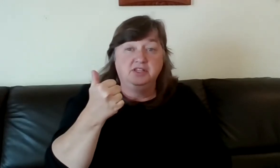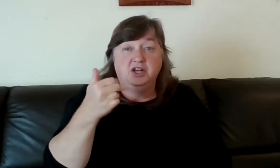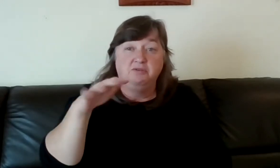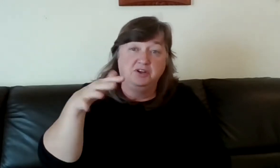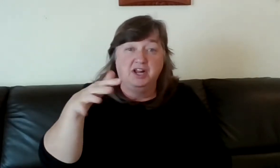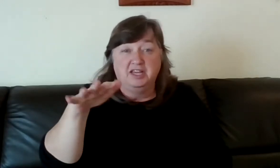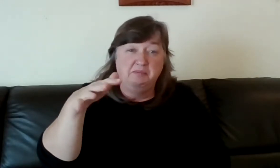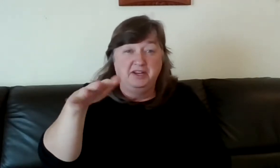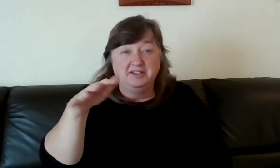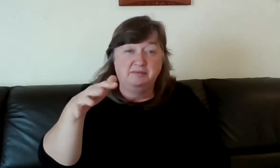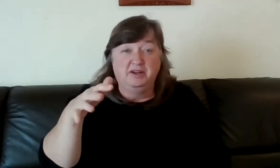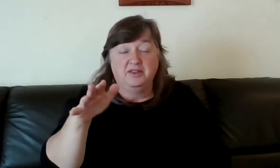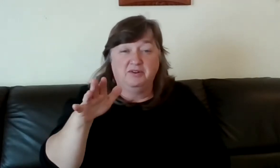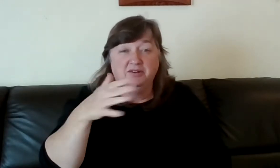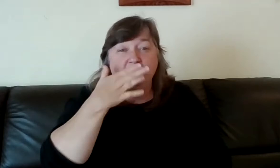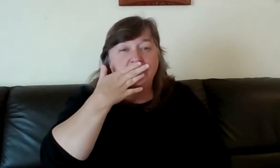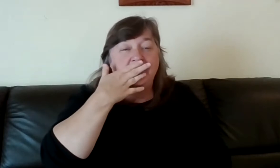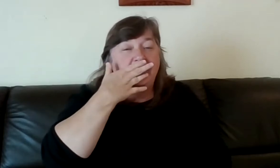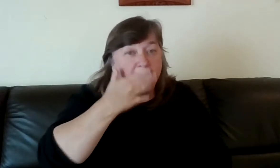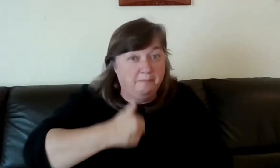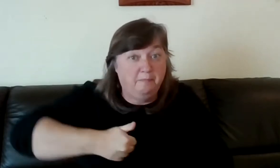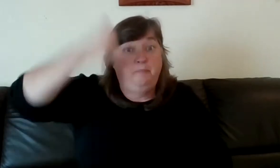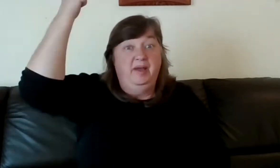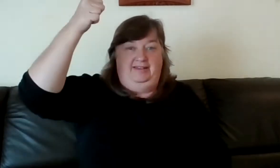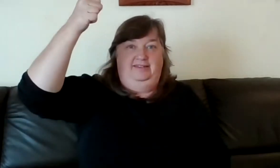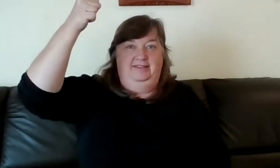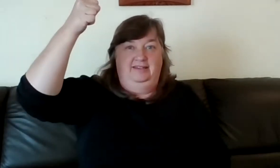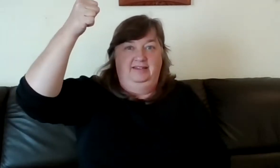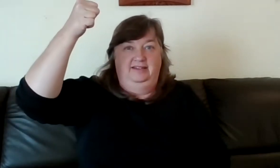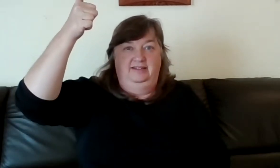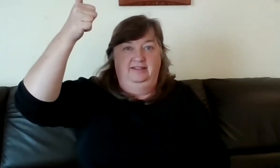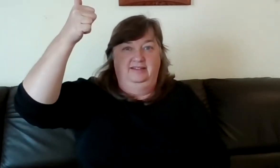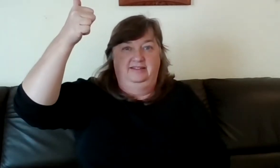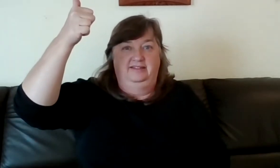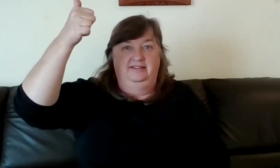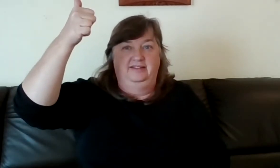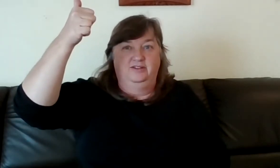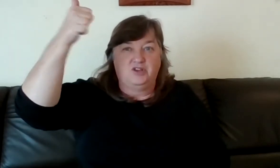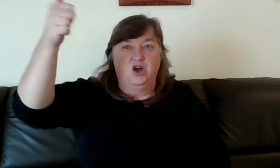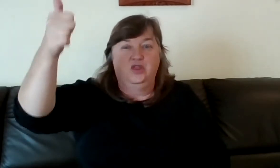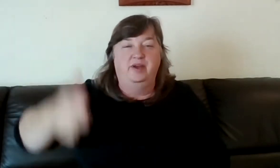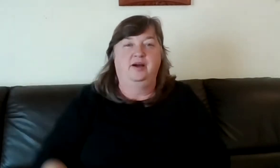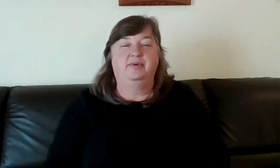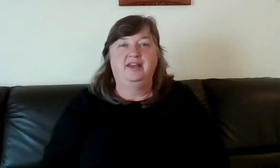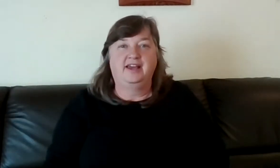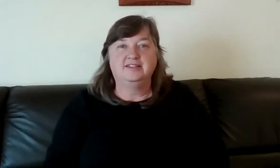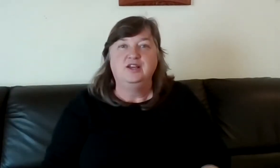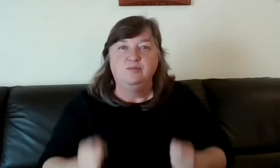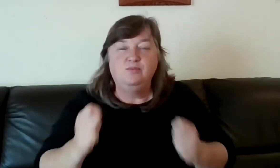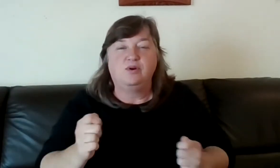you know, you're kind of committing to the middle of the road. And best goes all the way up and has more of